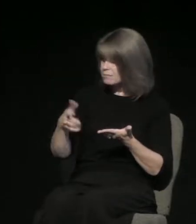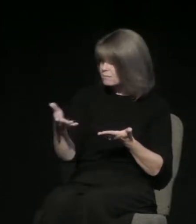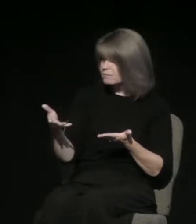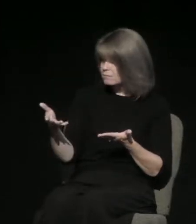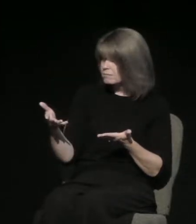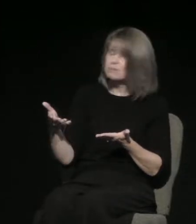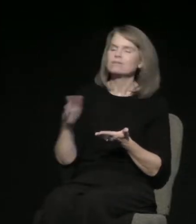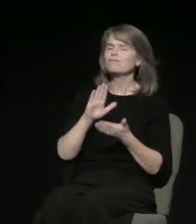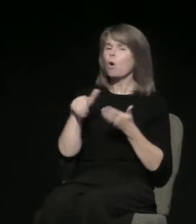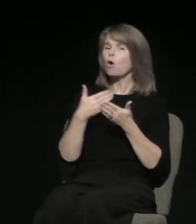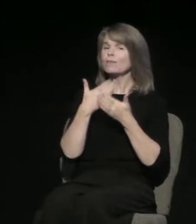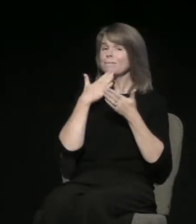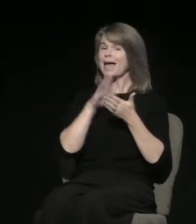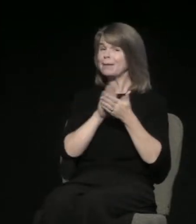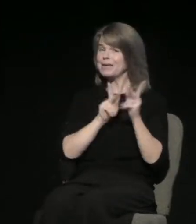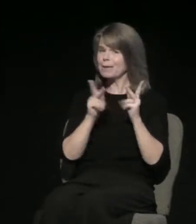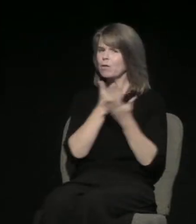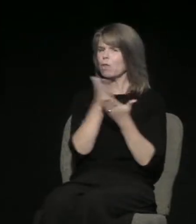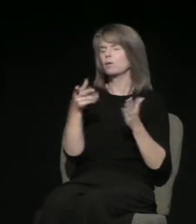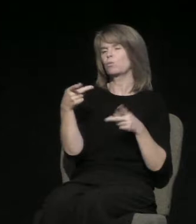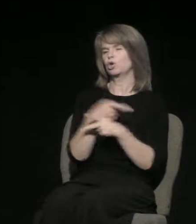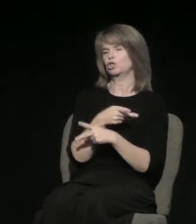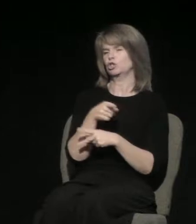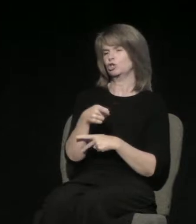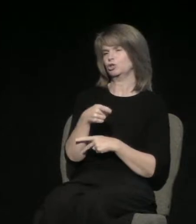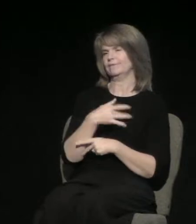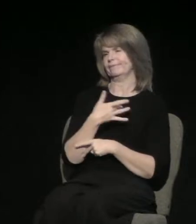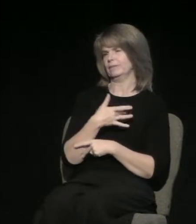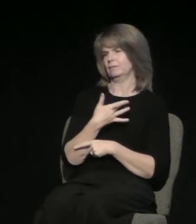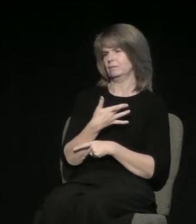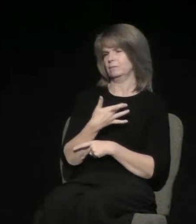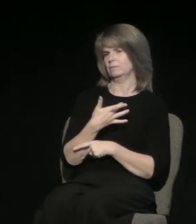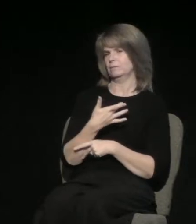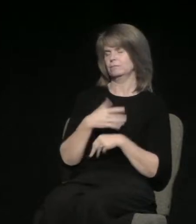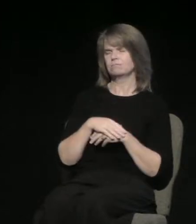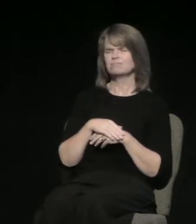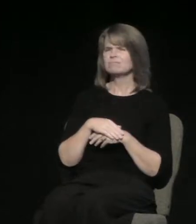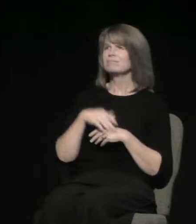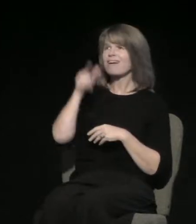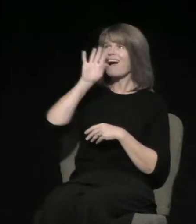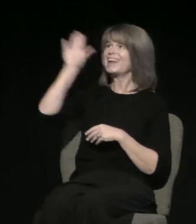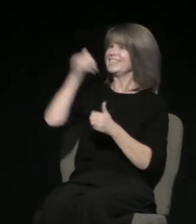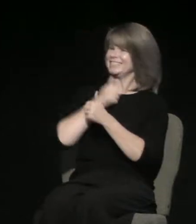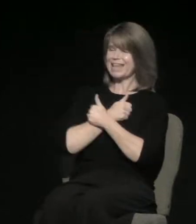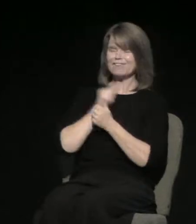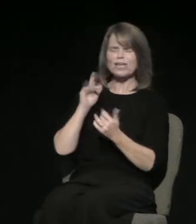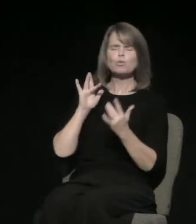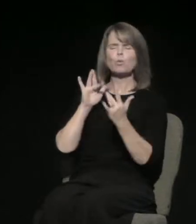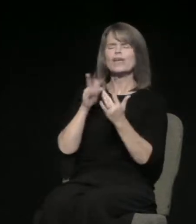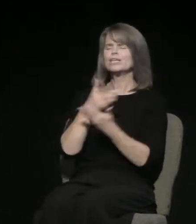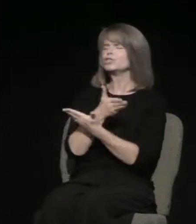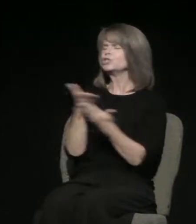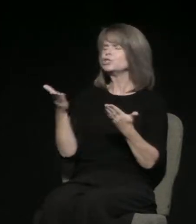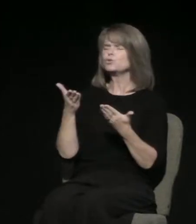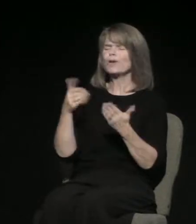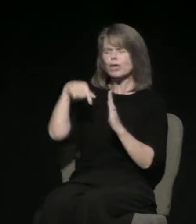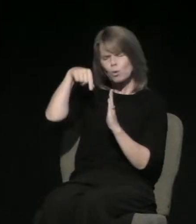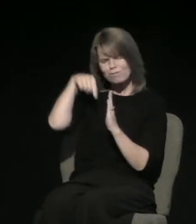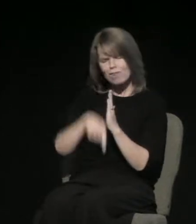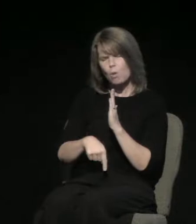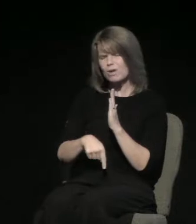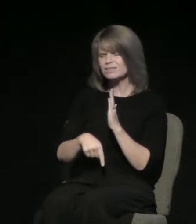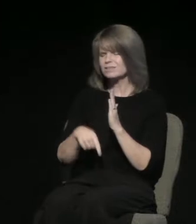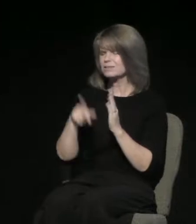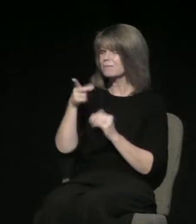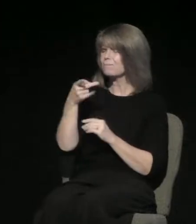He Said Of All The Bad Ones I'm The Worst It's Deep Enough To Reach You At Your Lowest Point When You Think You Have No Hope When You